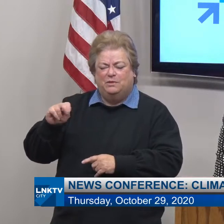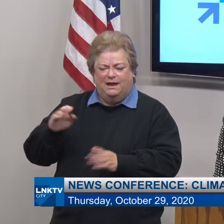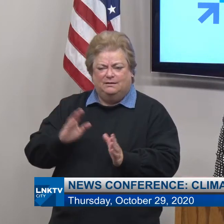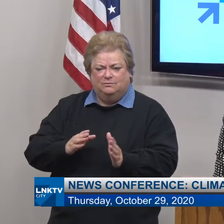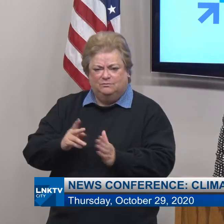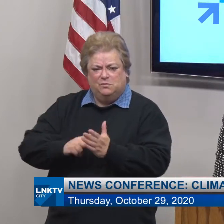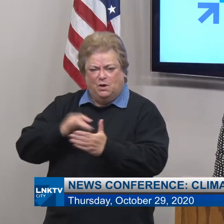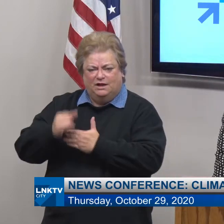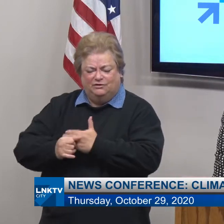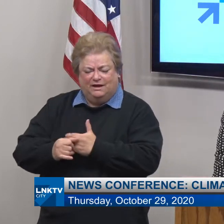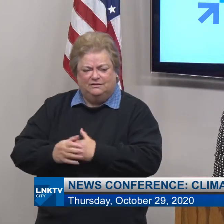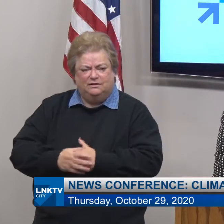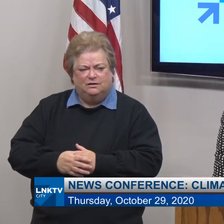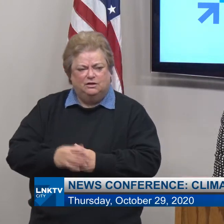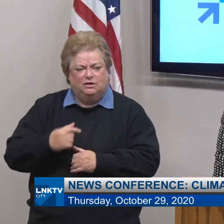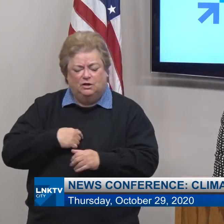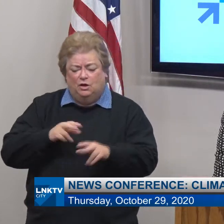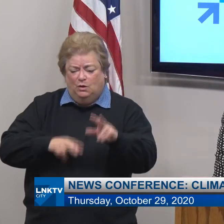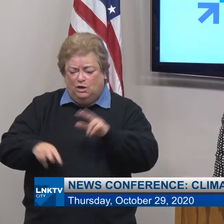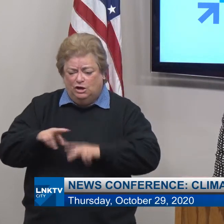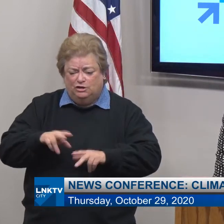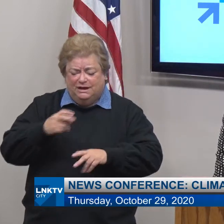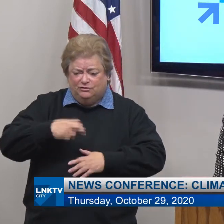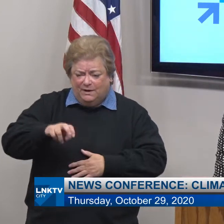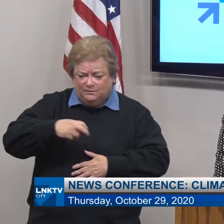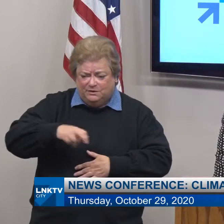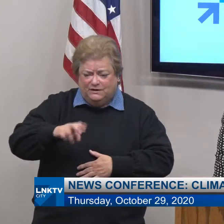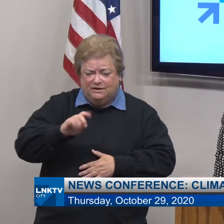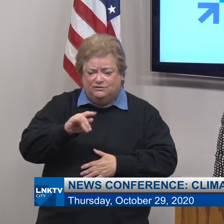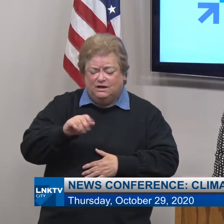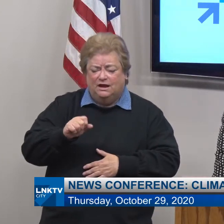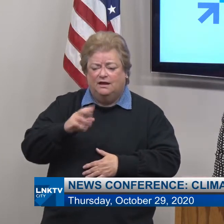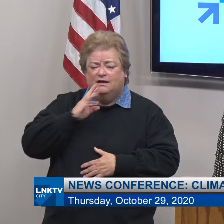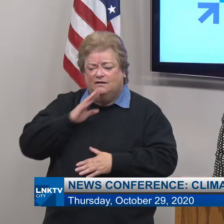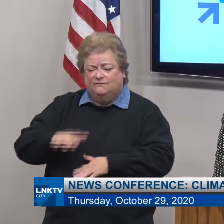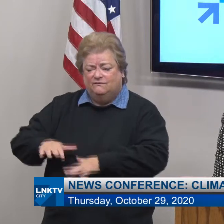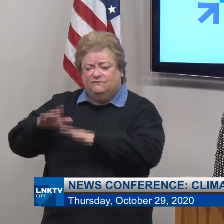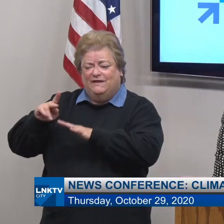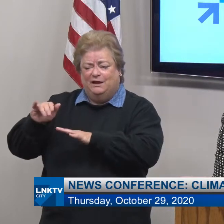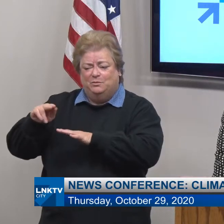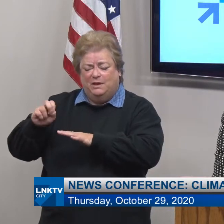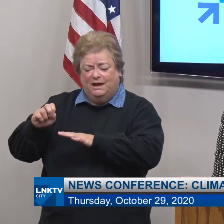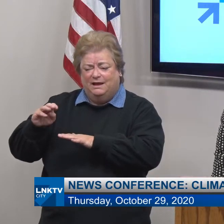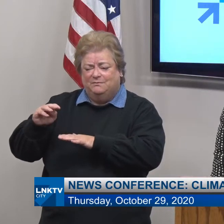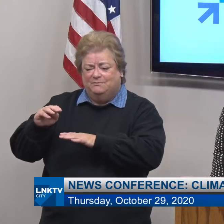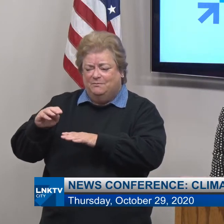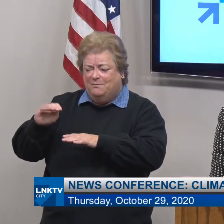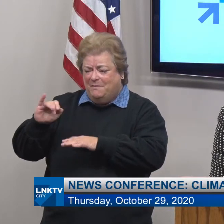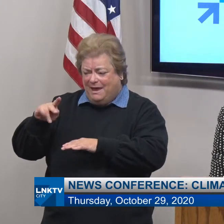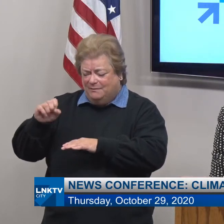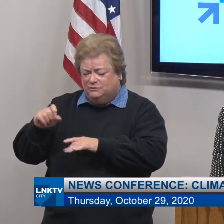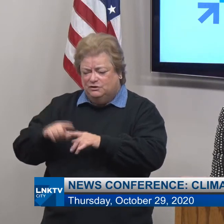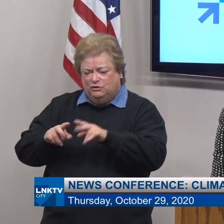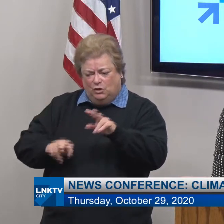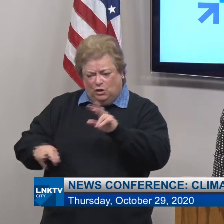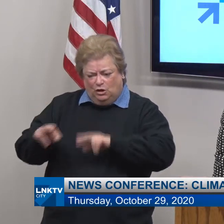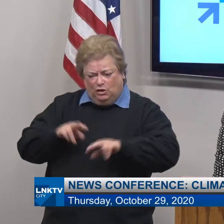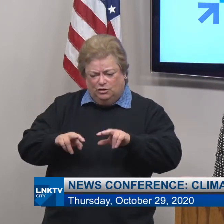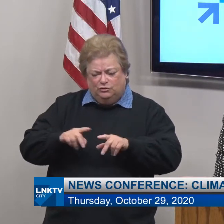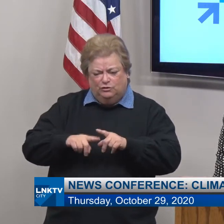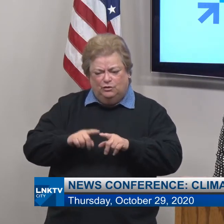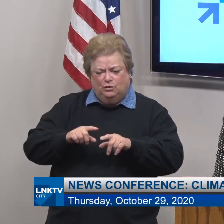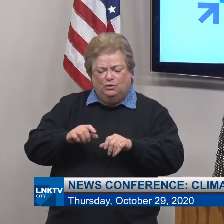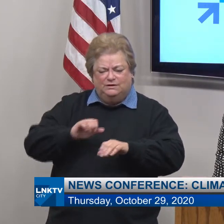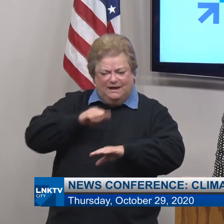sources. We reviewed transportation data, floodplain maps, and other hazard maps to establish scientific